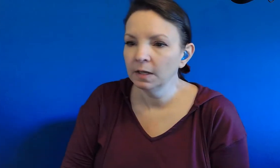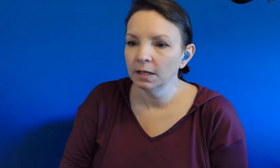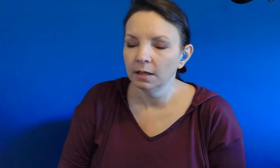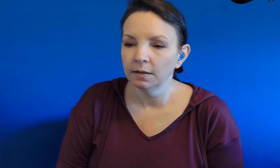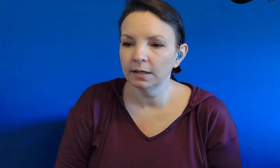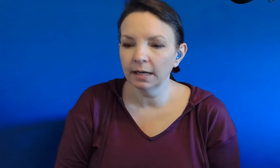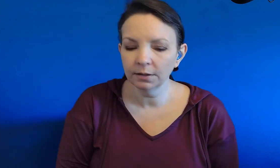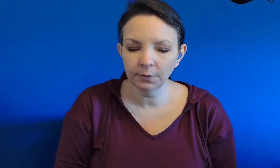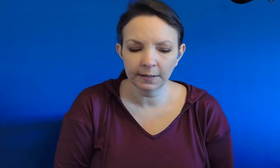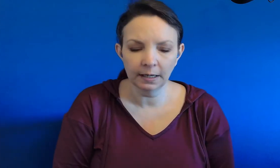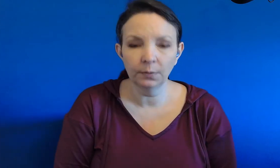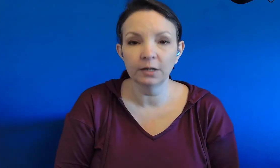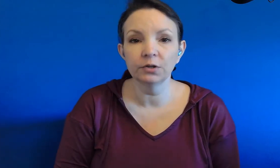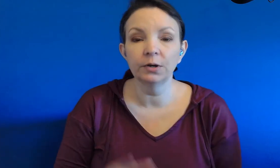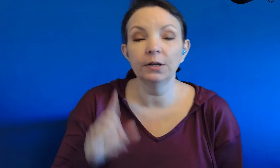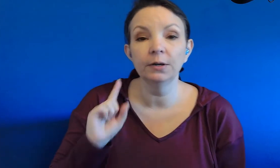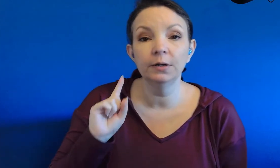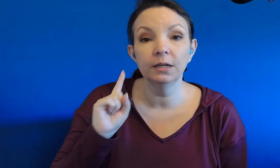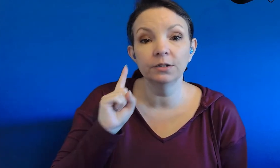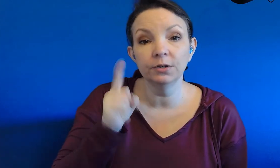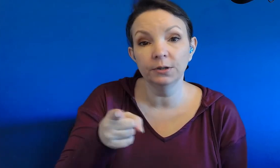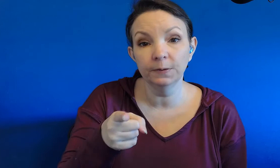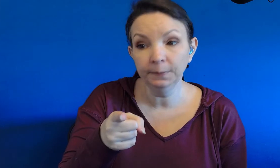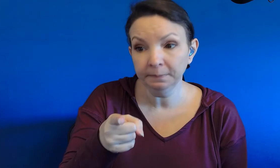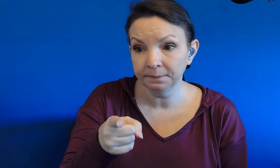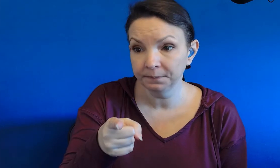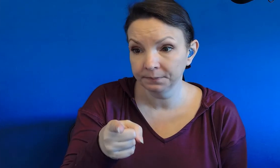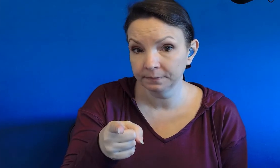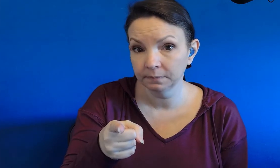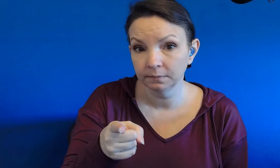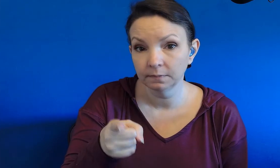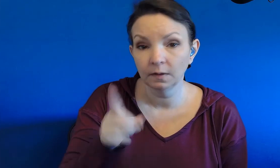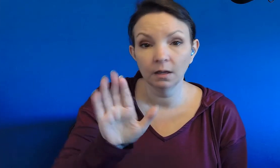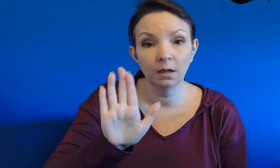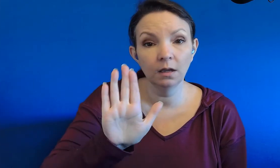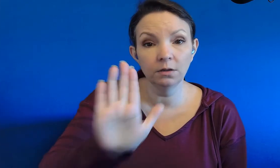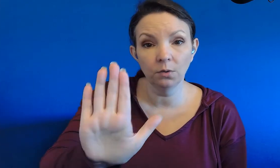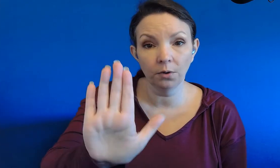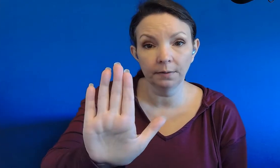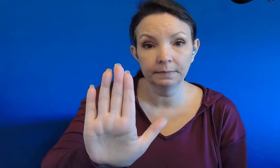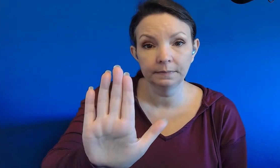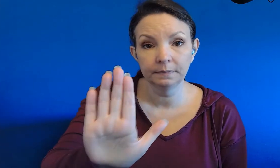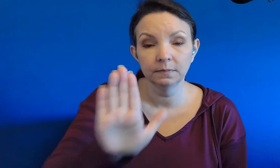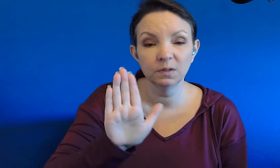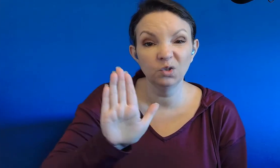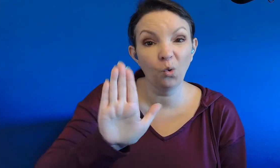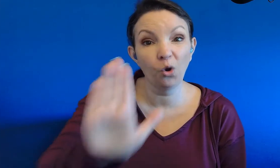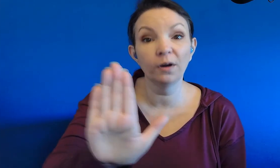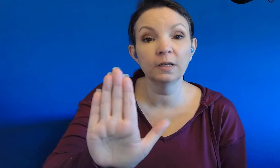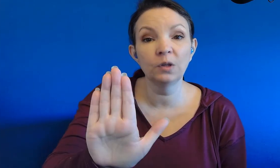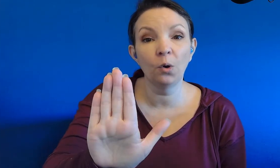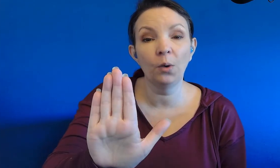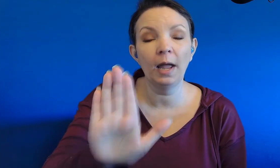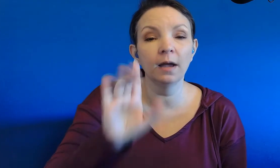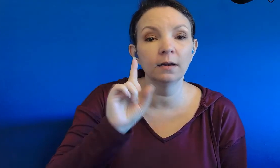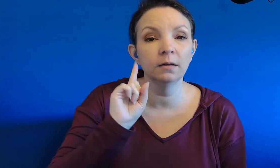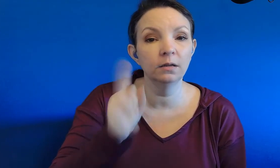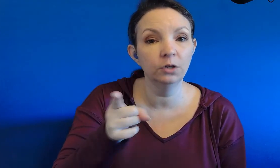The other one I want to show you is you and your. Your, the whole hand, and you, it's